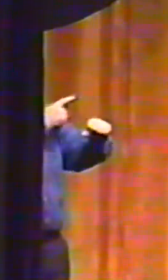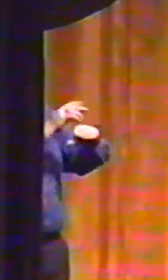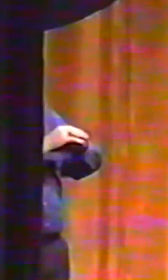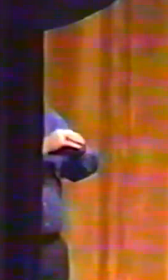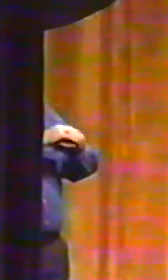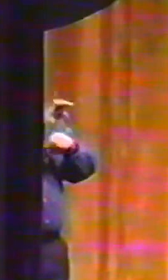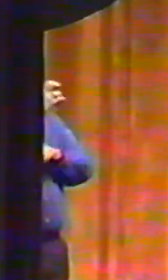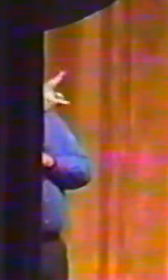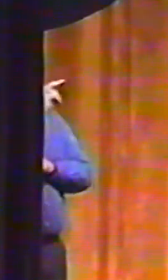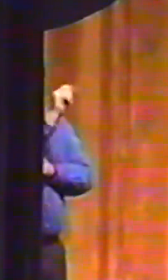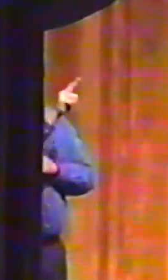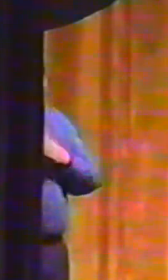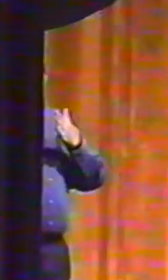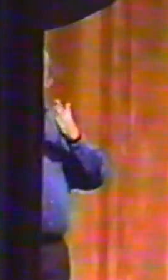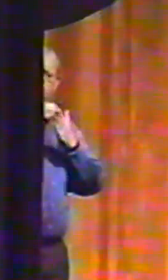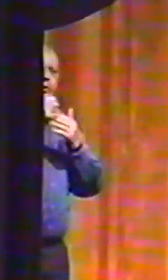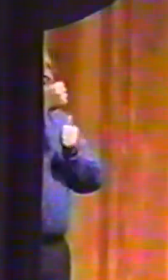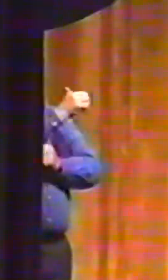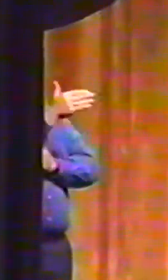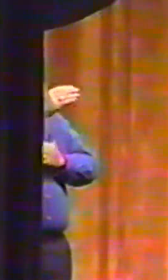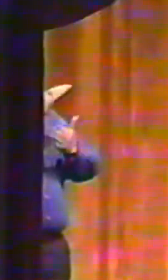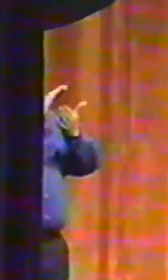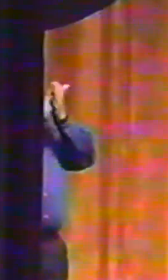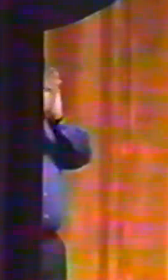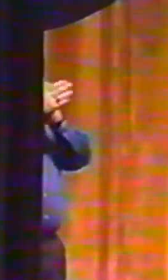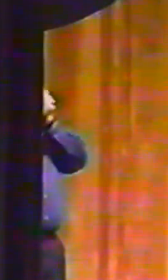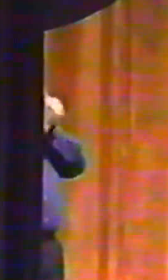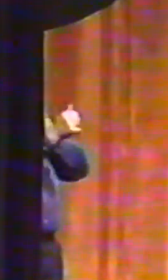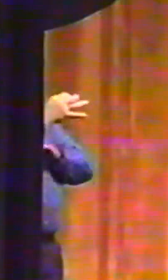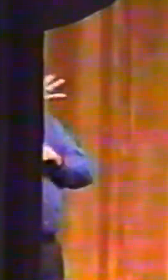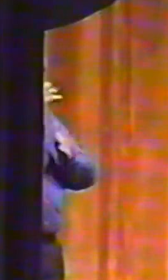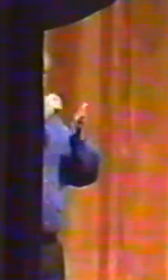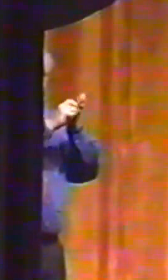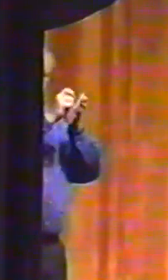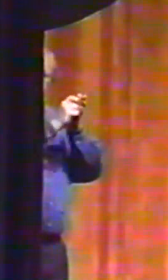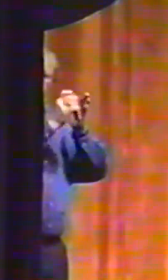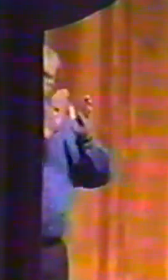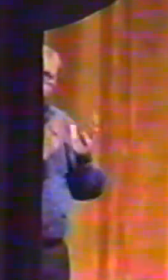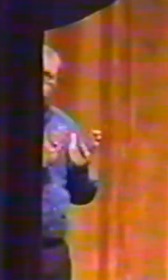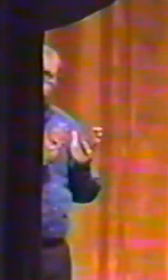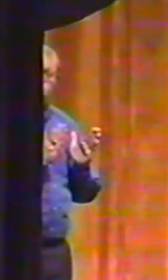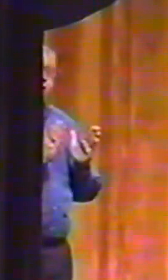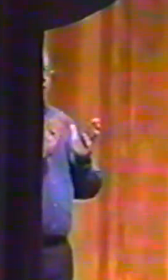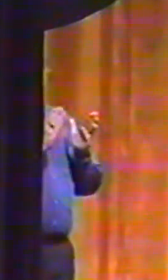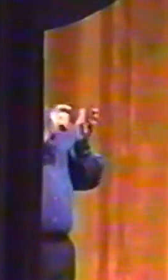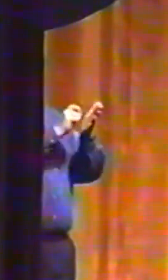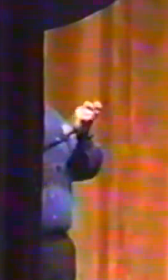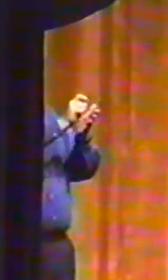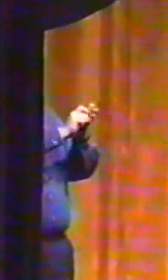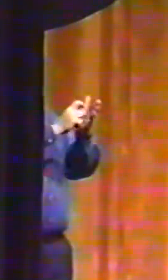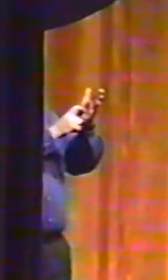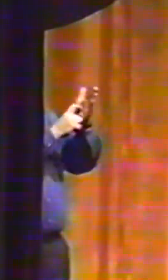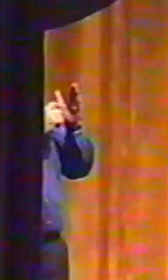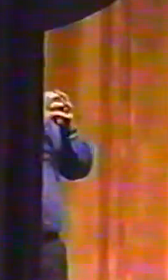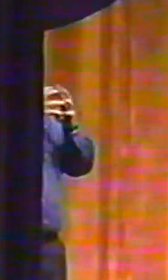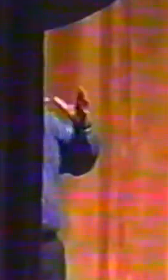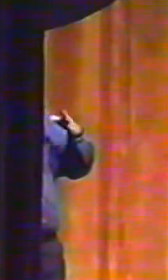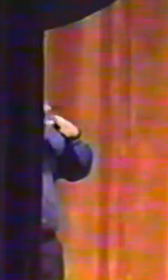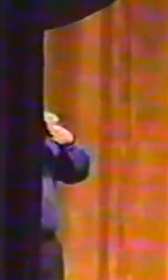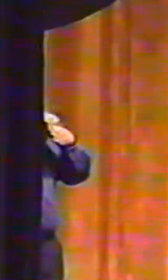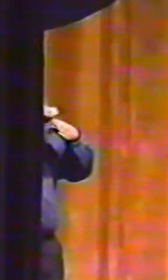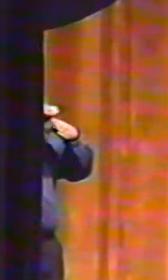to sharpen the skills. Because writing, like any craft, requires a lot of practice. At the same